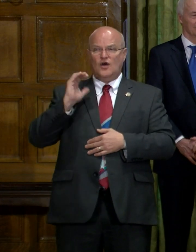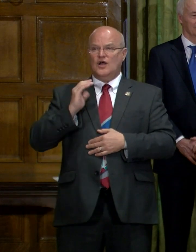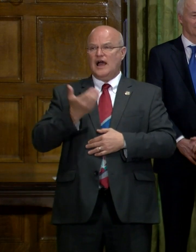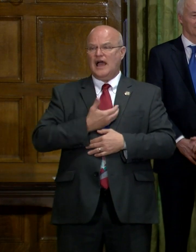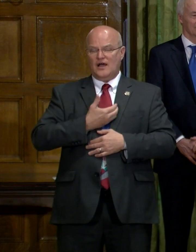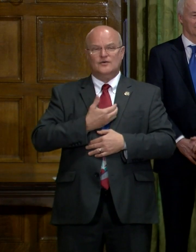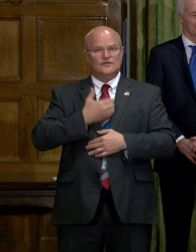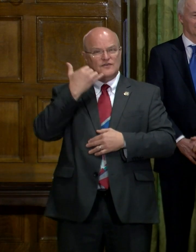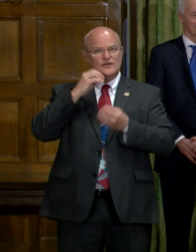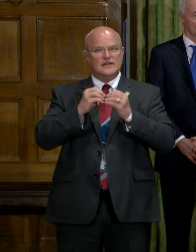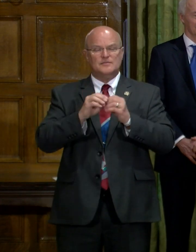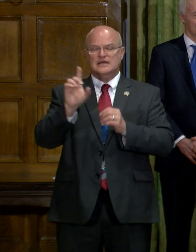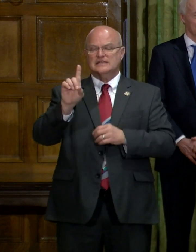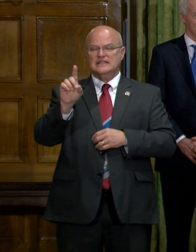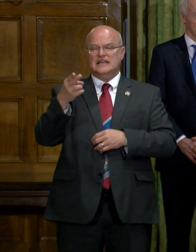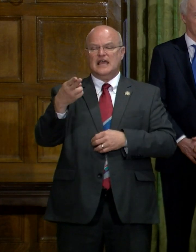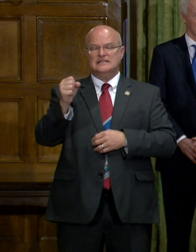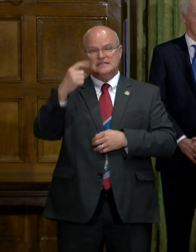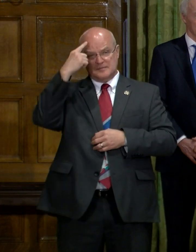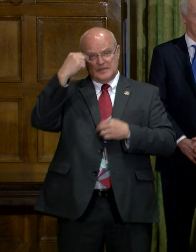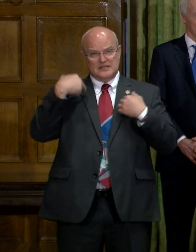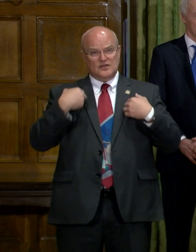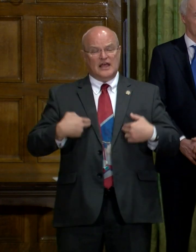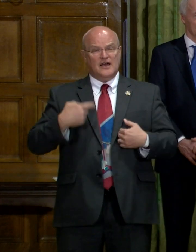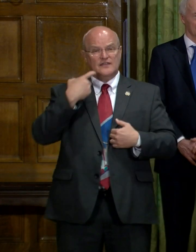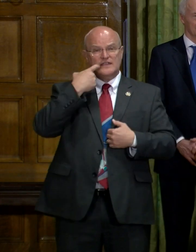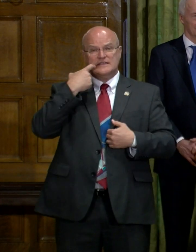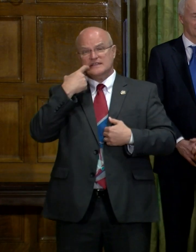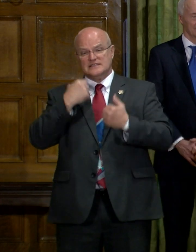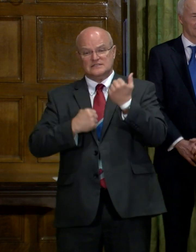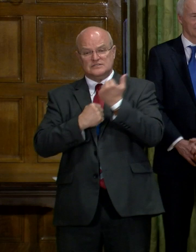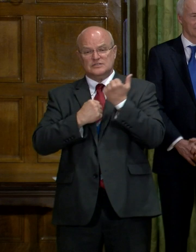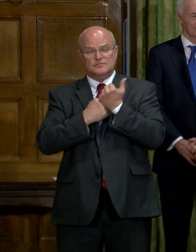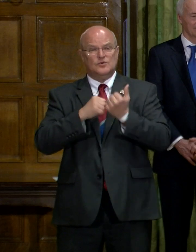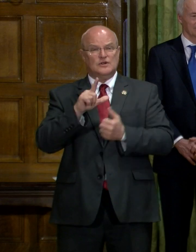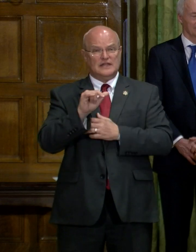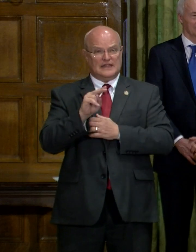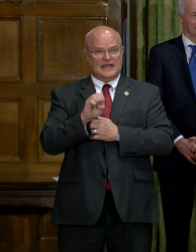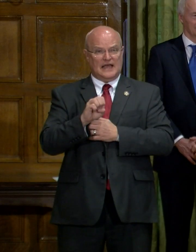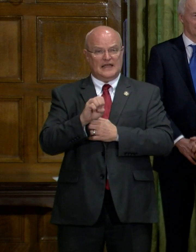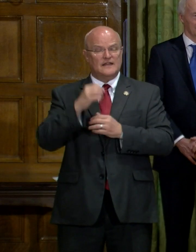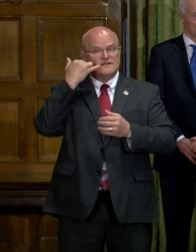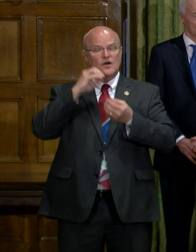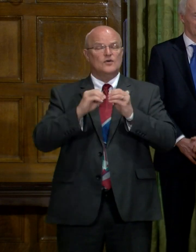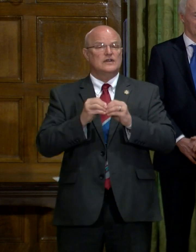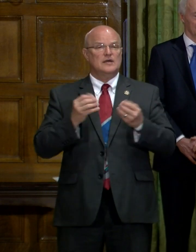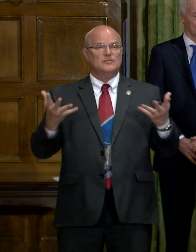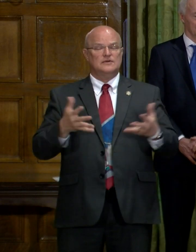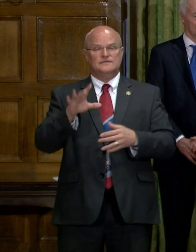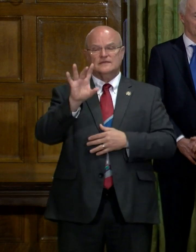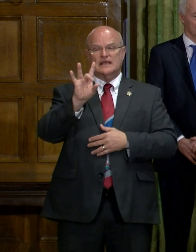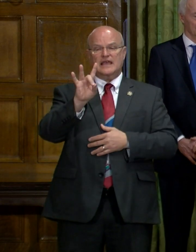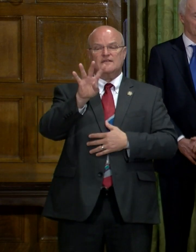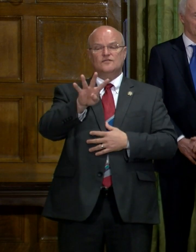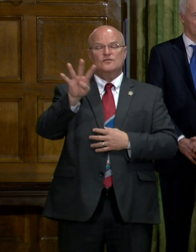our line. We have a DHS Mental Health and Addiction Services support line. That line is